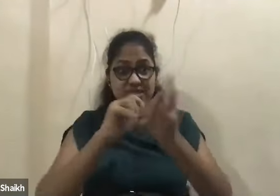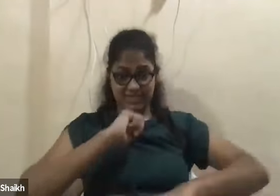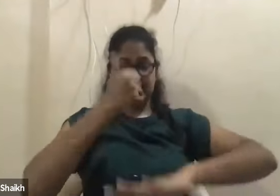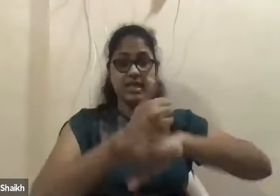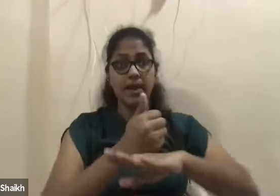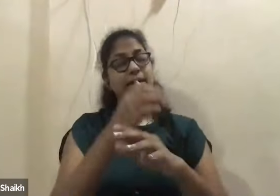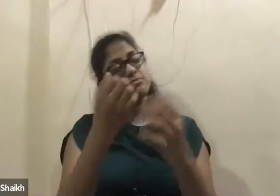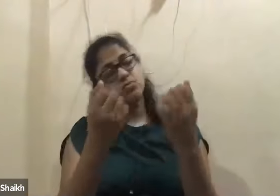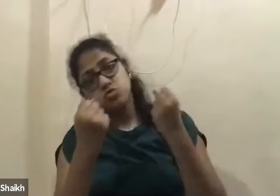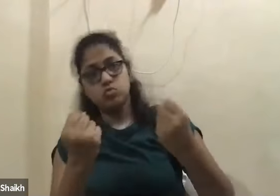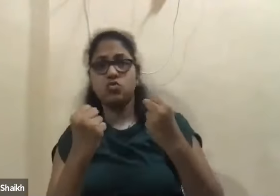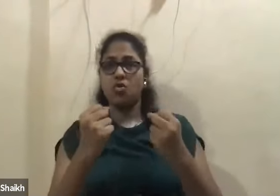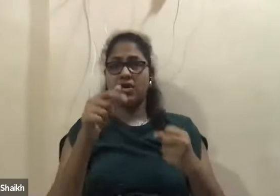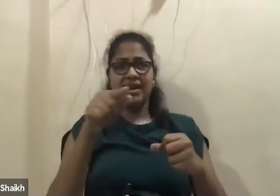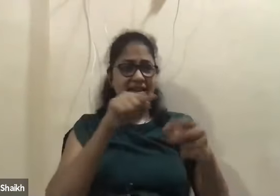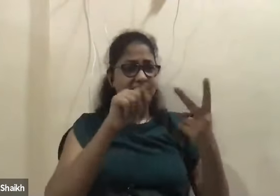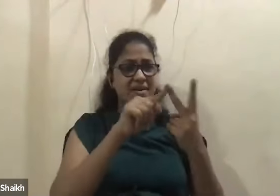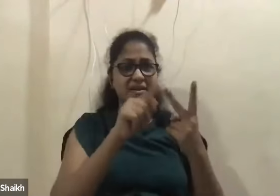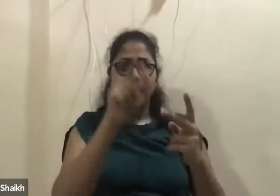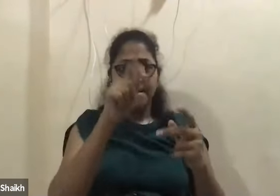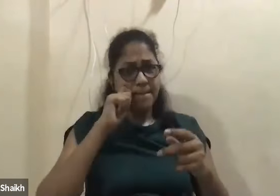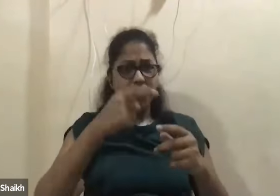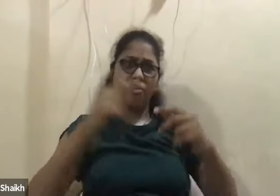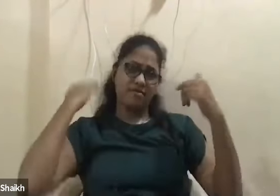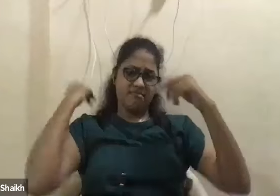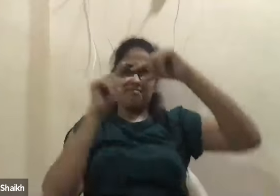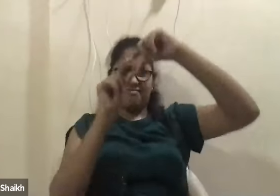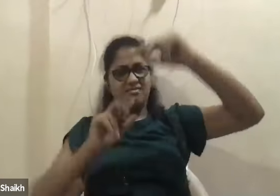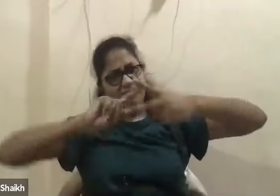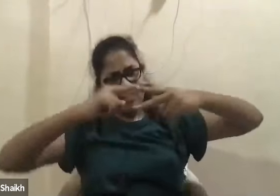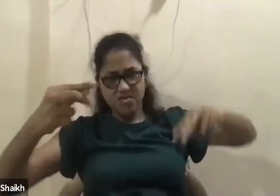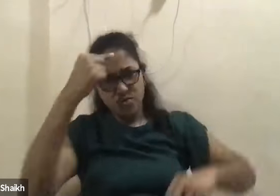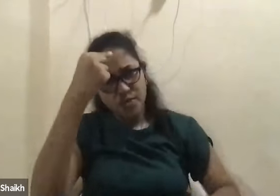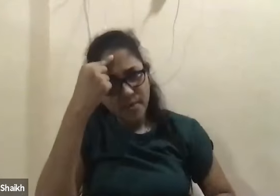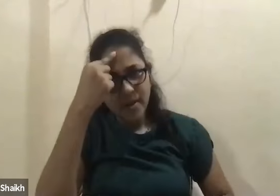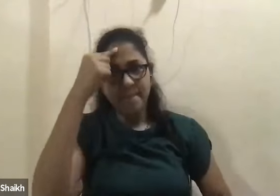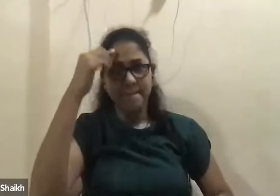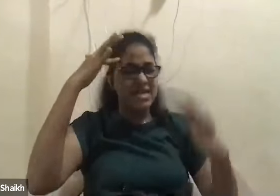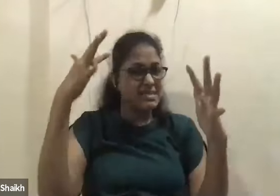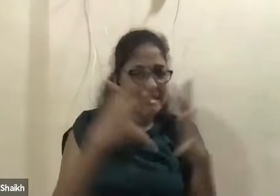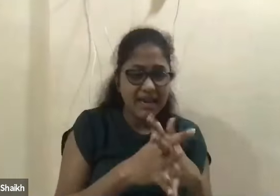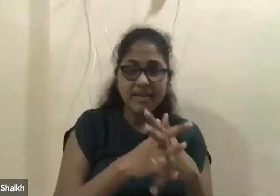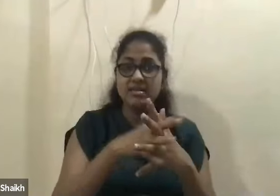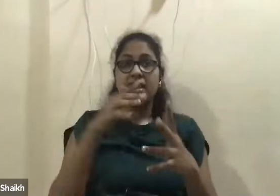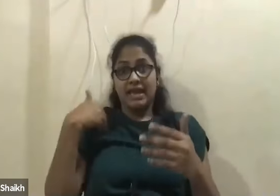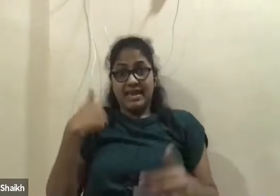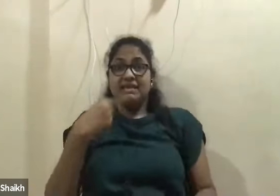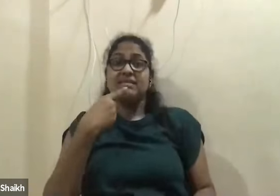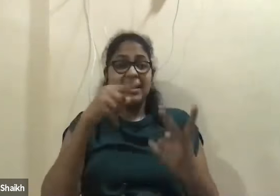I having a neurological condition, I understand what stress can do, and I can say for sure that he would have led a